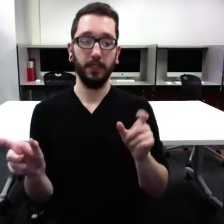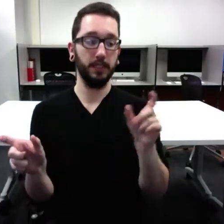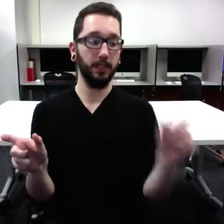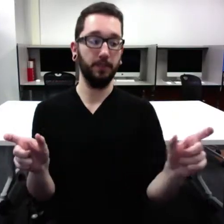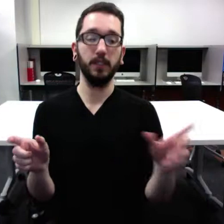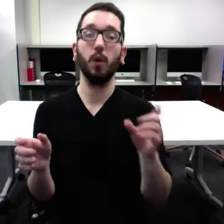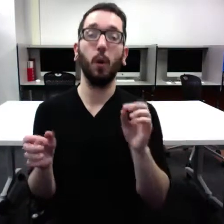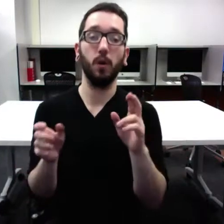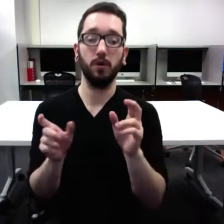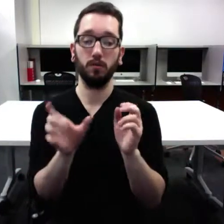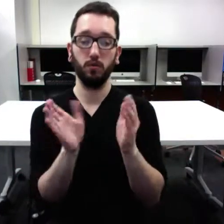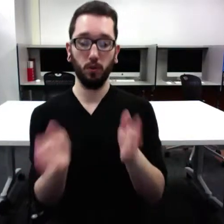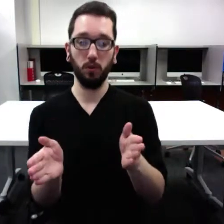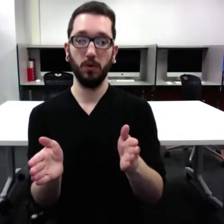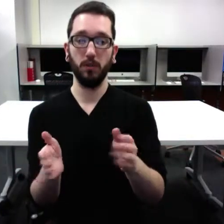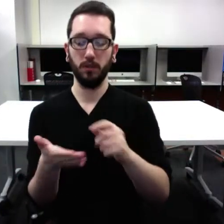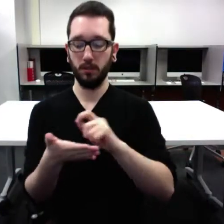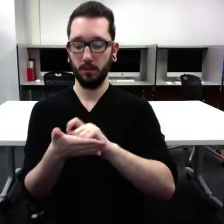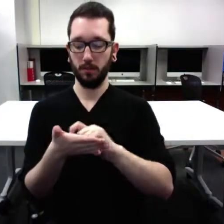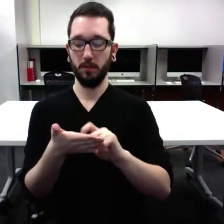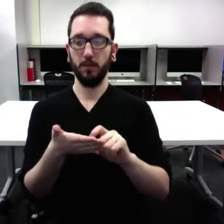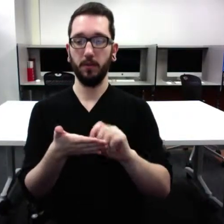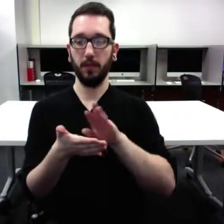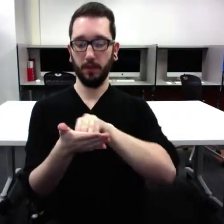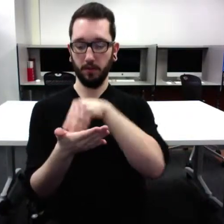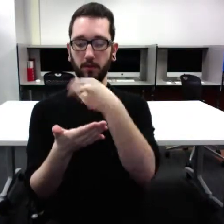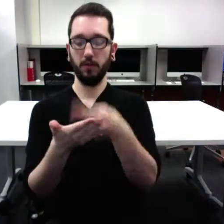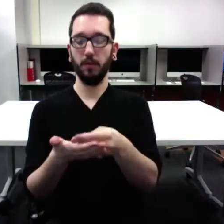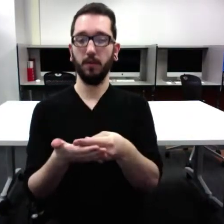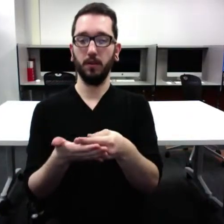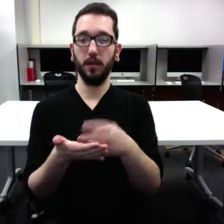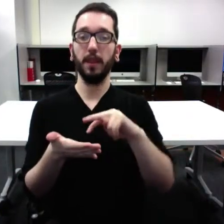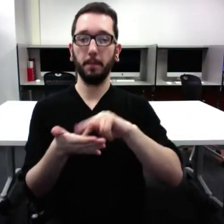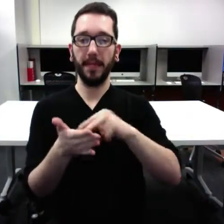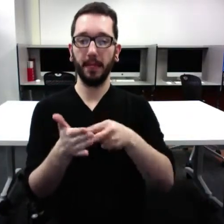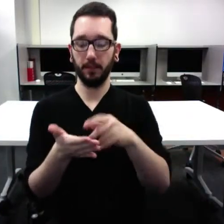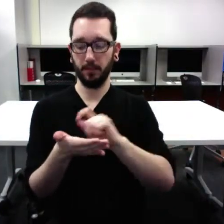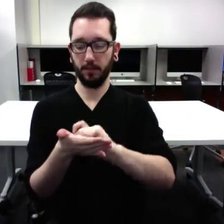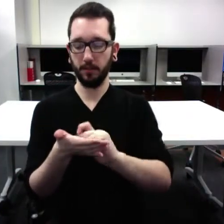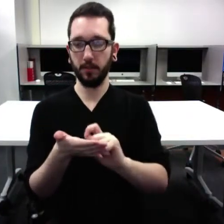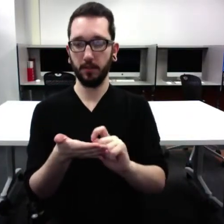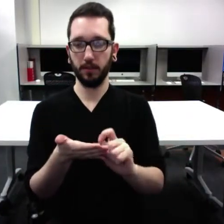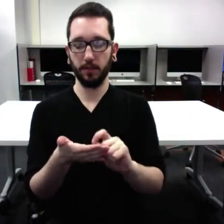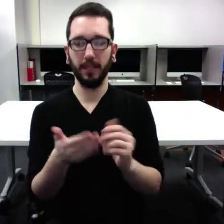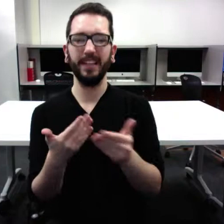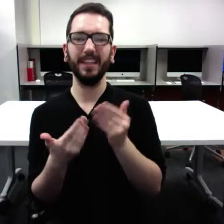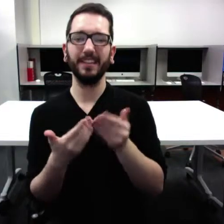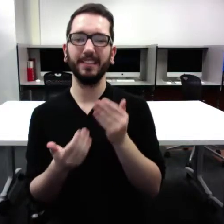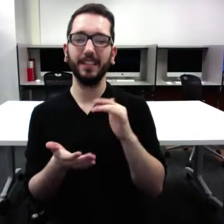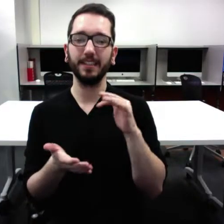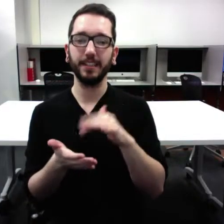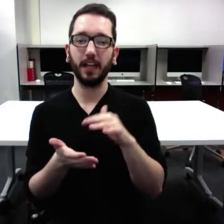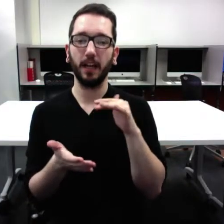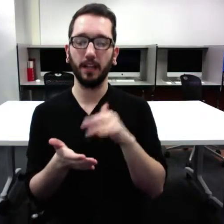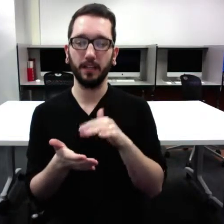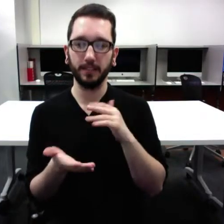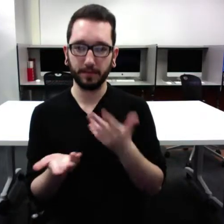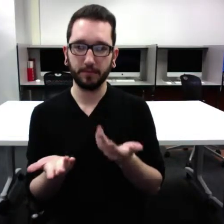card, and the meaning on the back. This easy study method is a great tool in learning medical